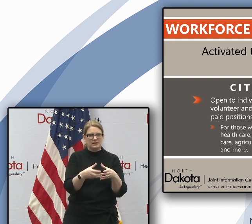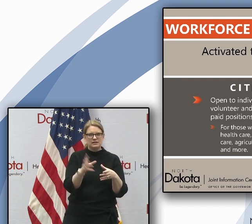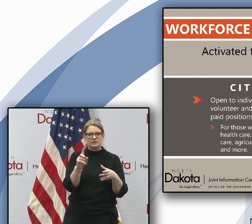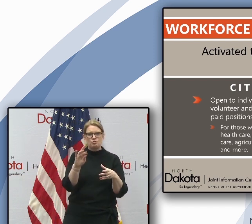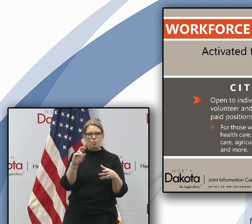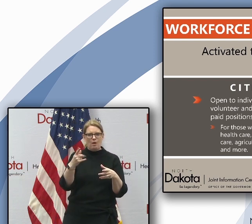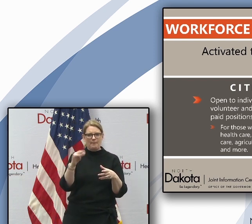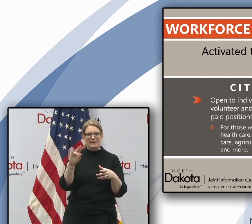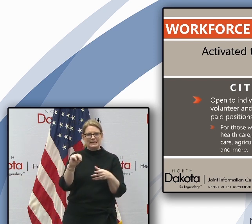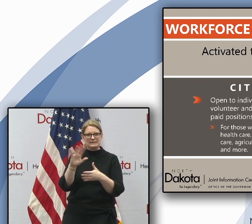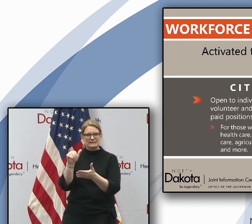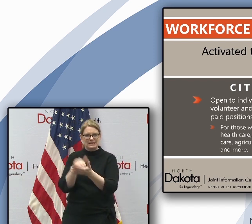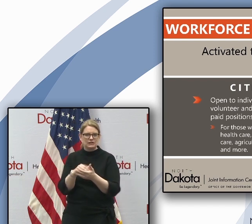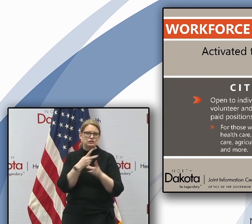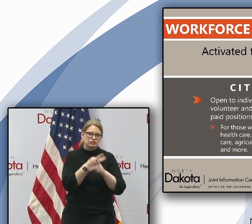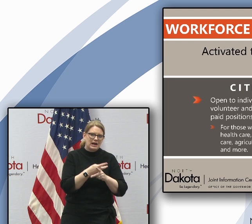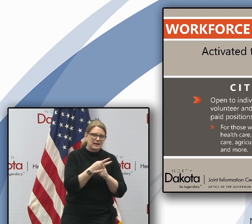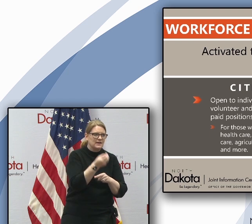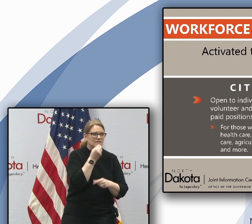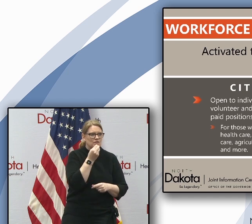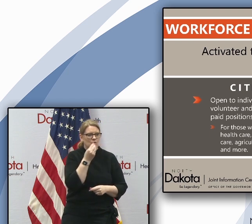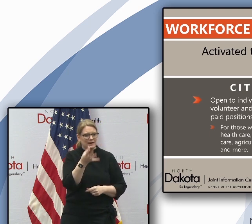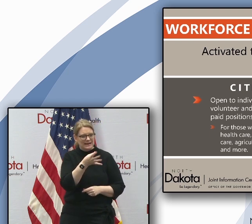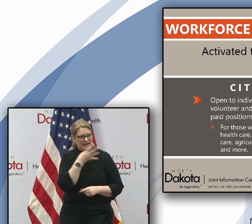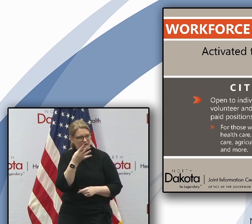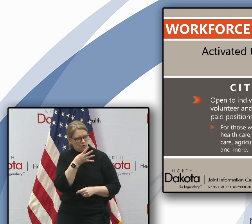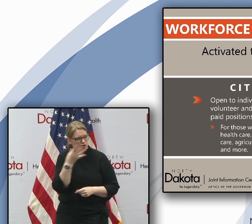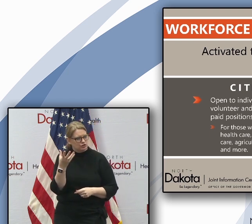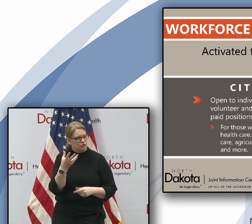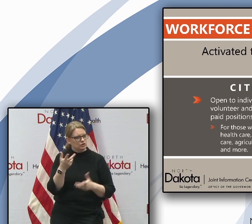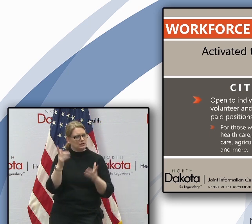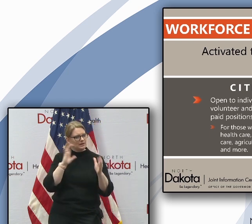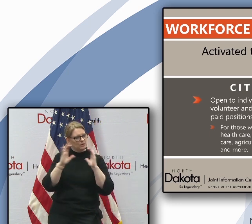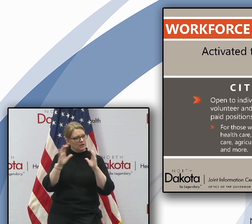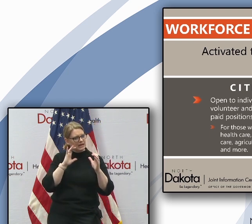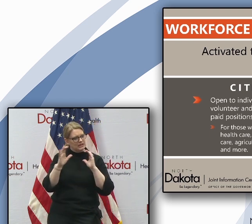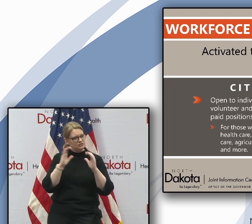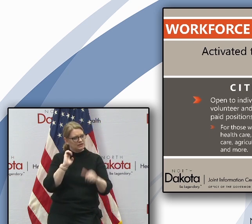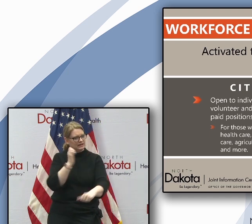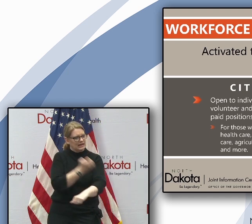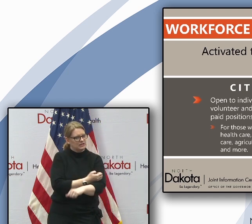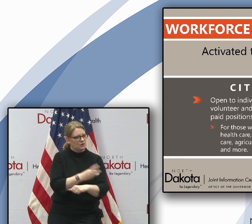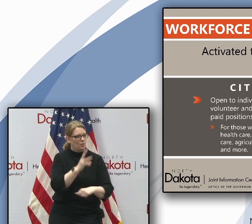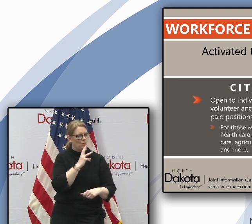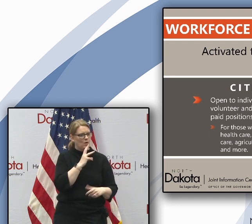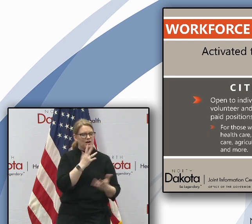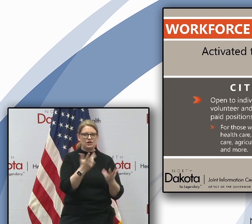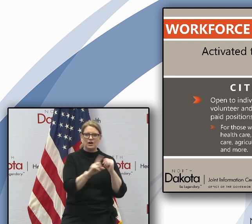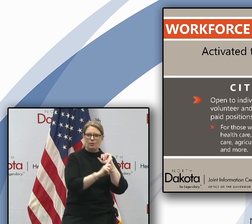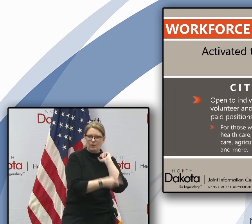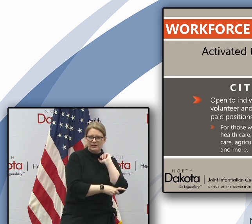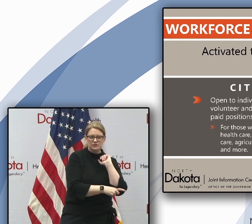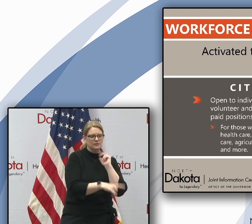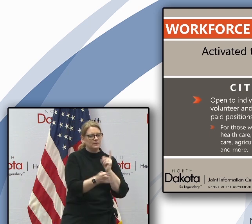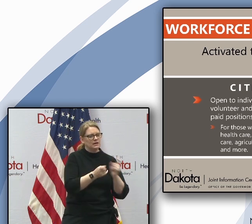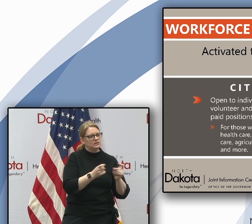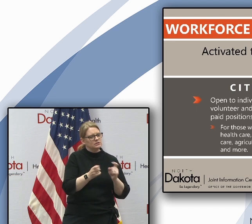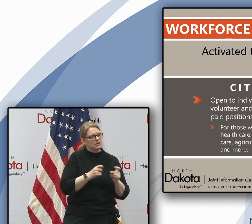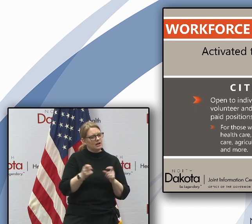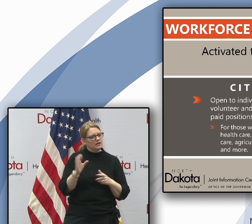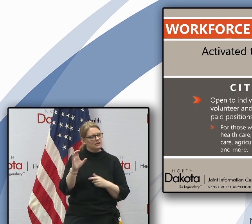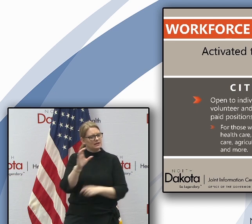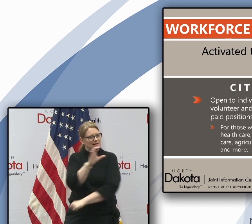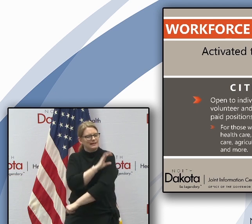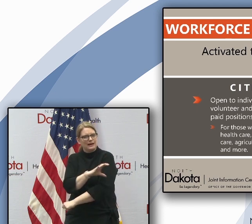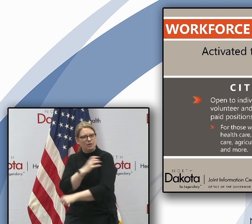centers, childcare, food and agriculture, communications, energy, water and waste management, critical manufacturing, a